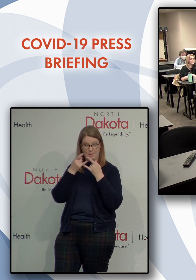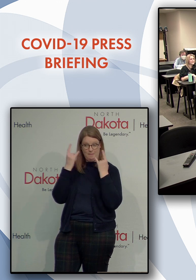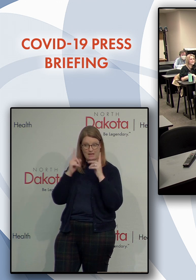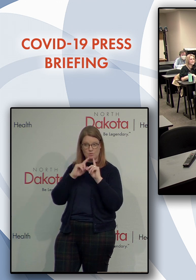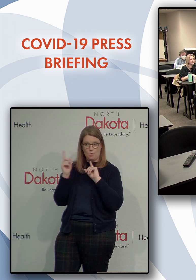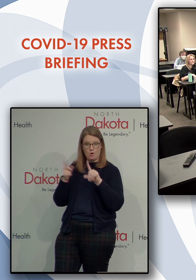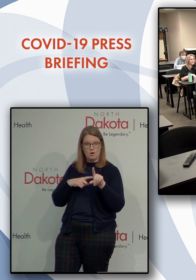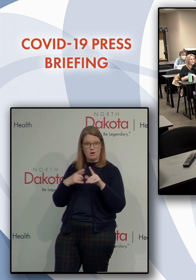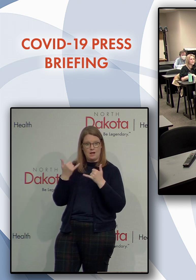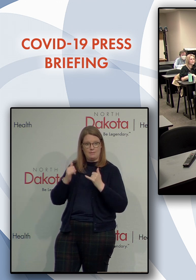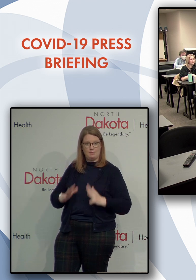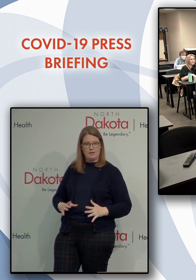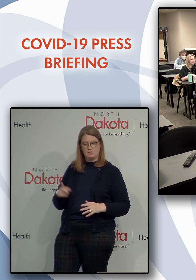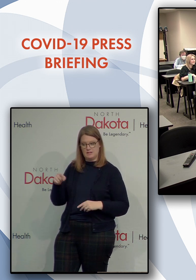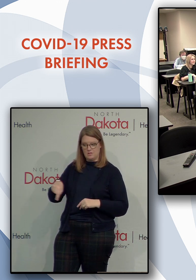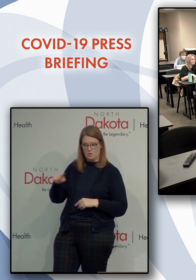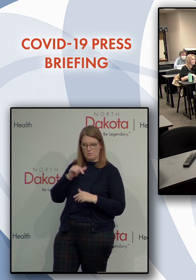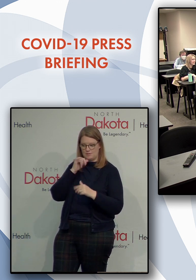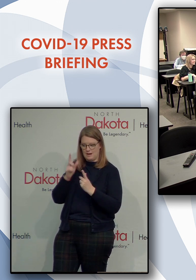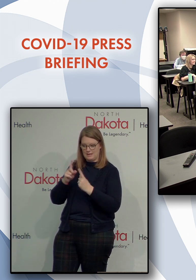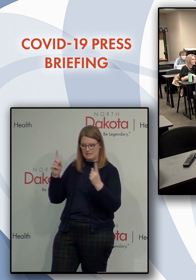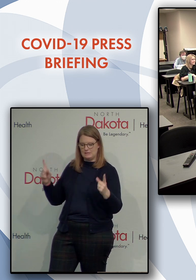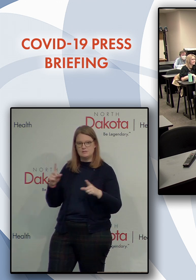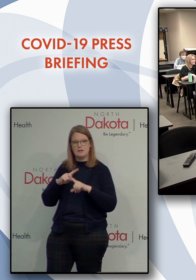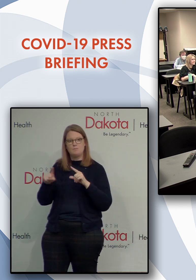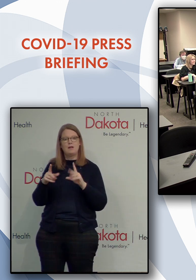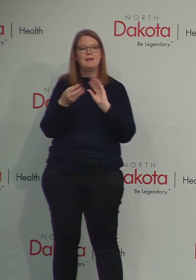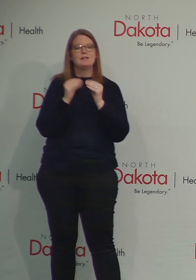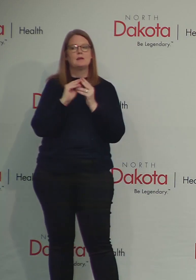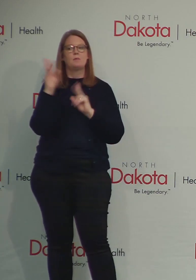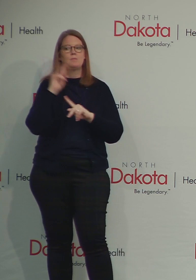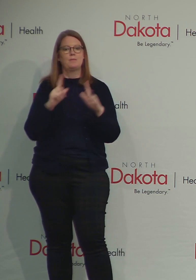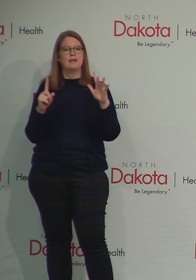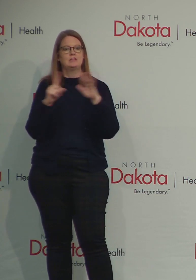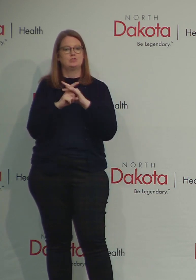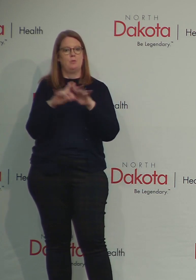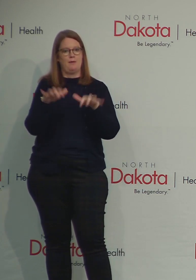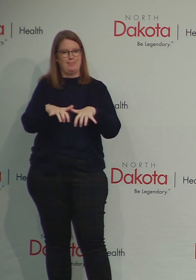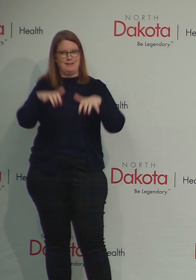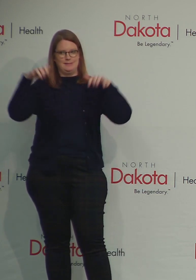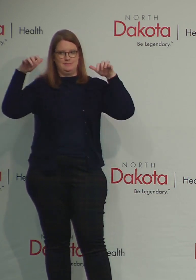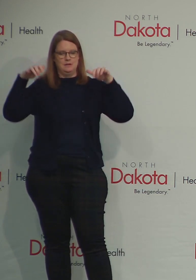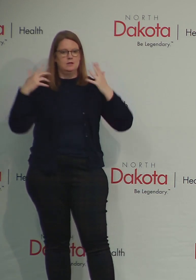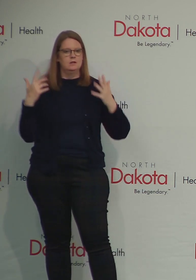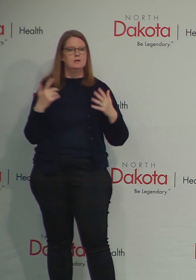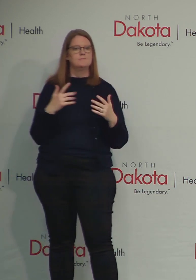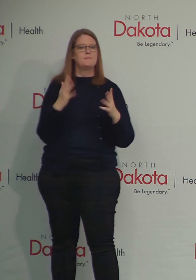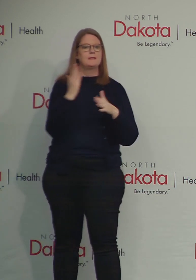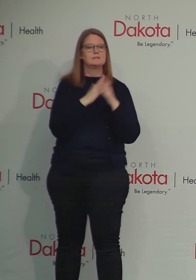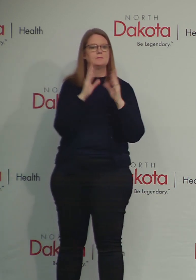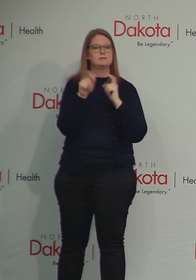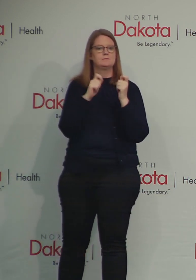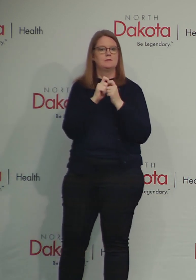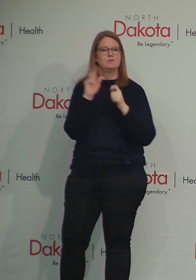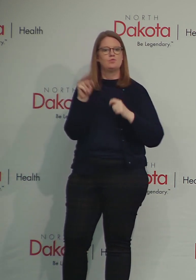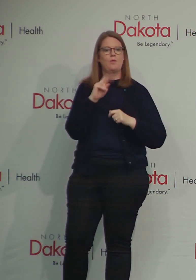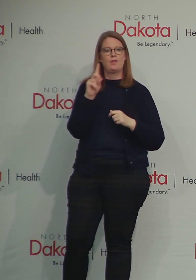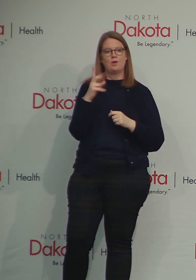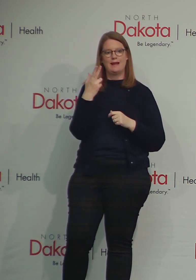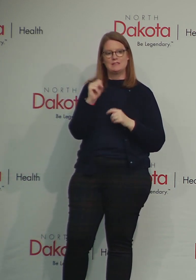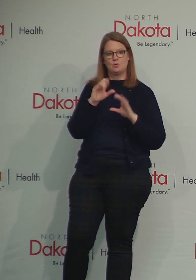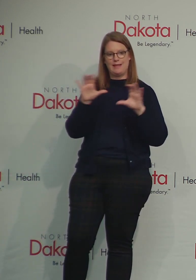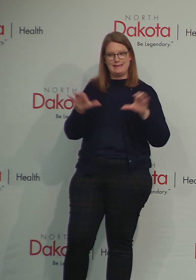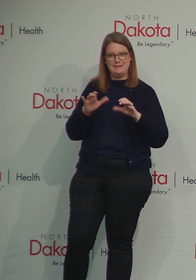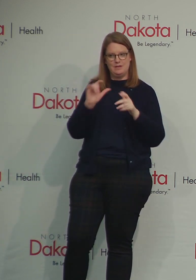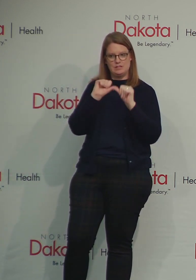not distancing, so would they be exempt from that? I'll refer some of these specifics to the North Dakota High School Activities